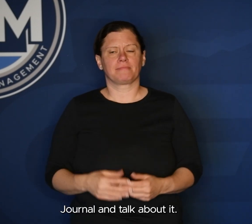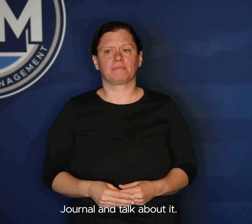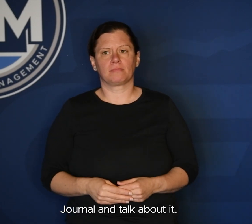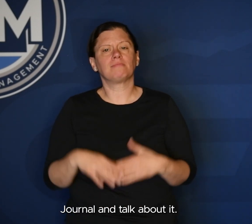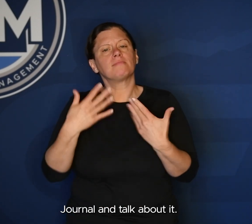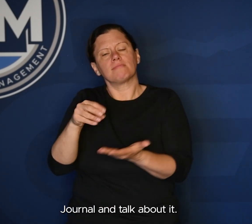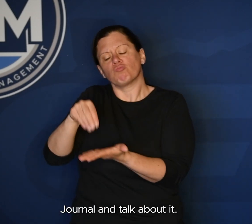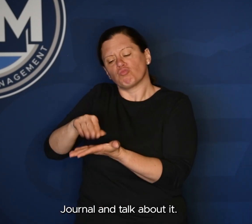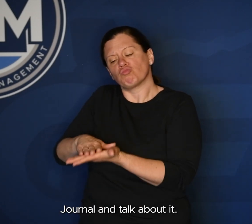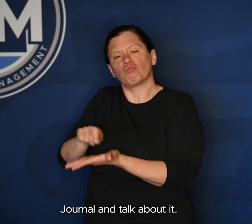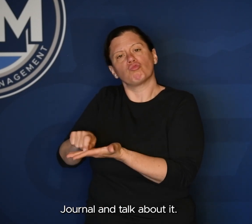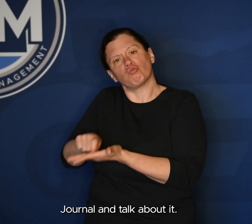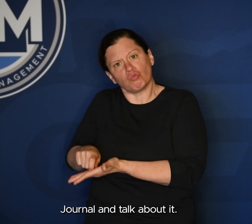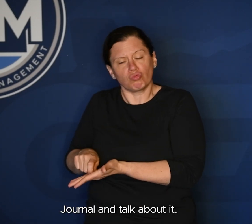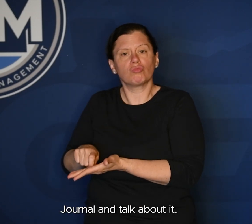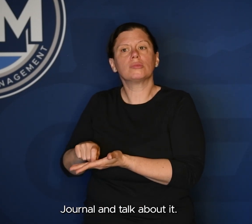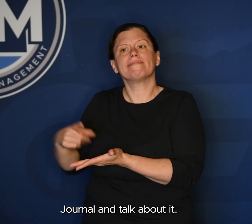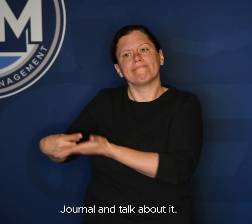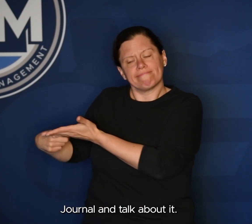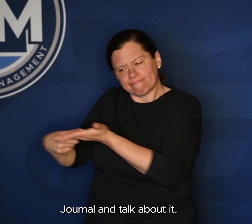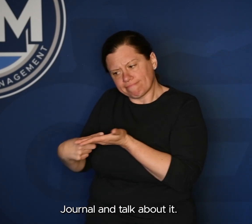Journal and talk about it.